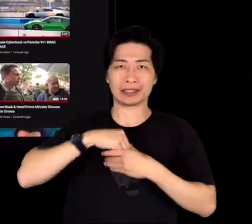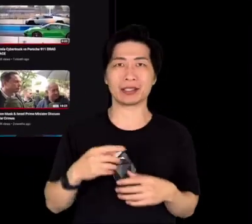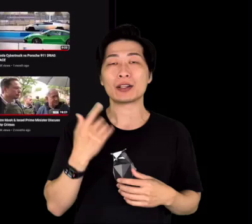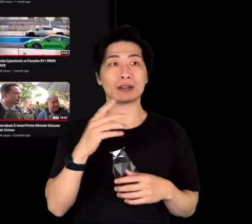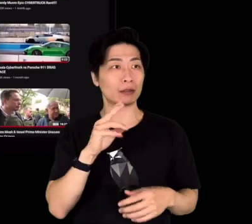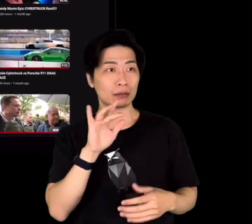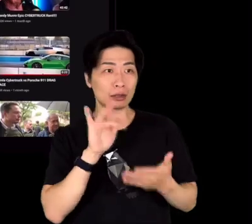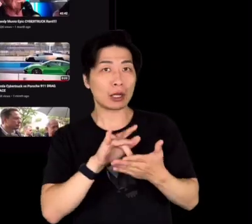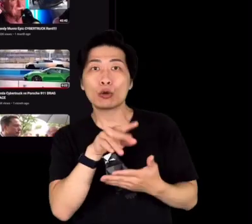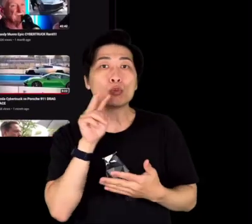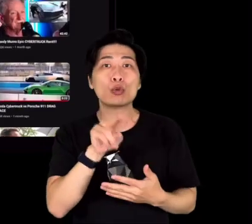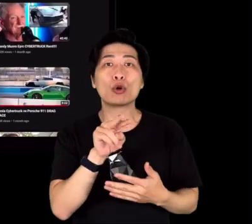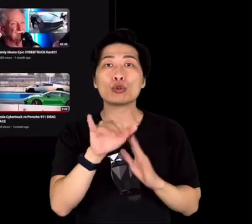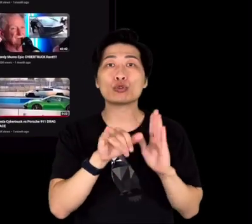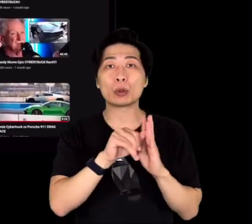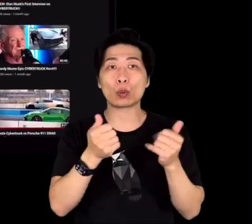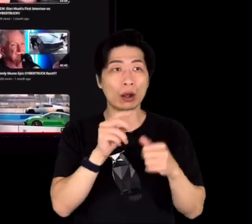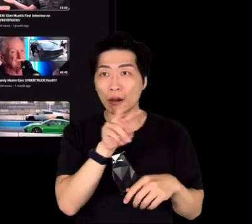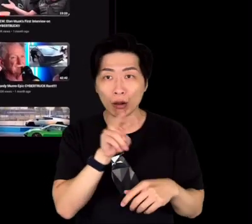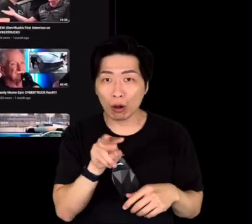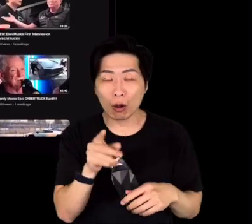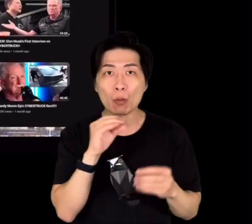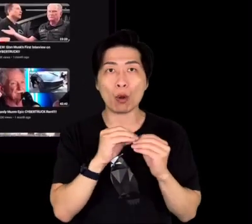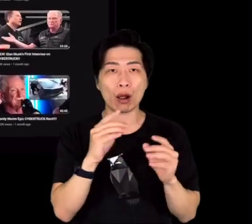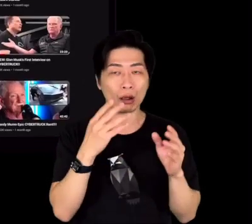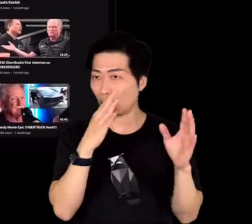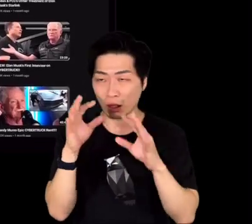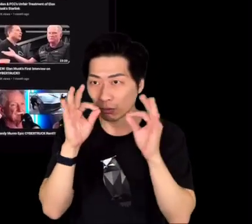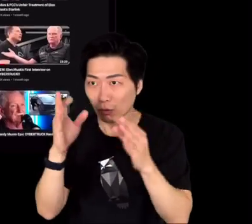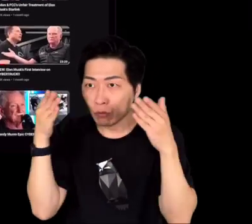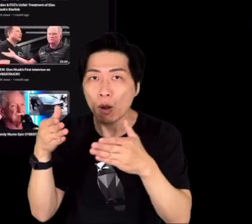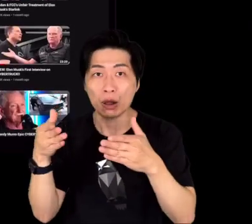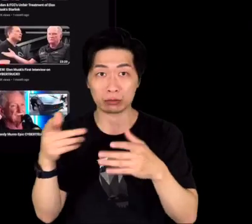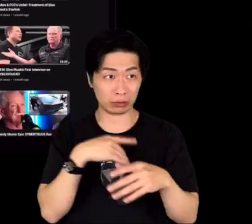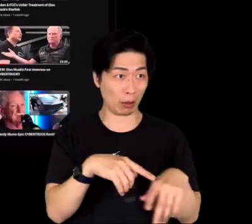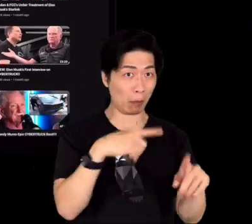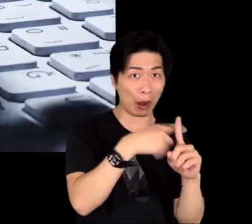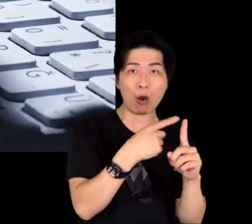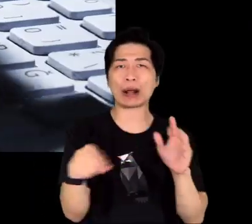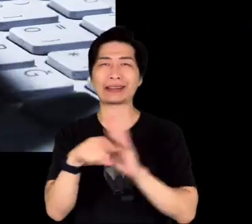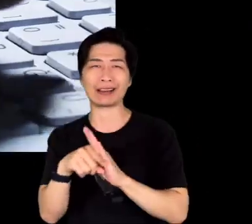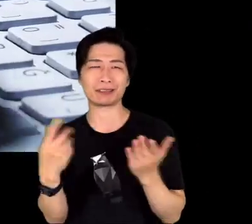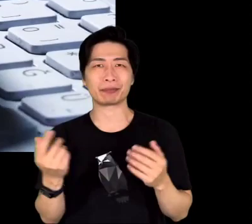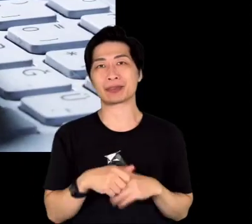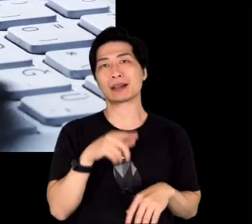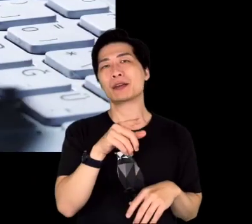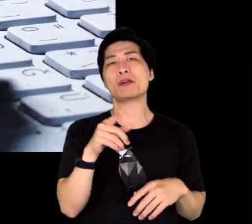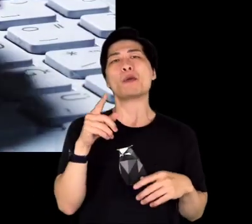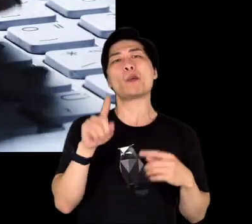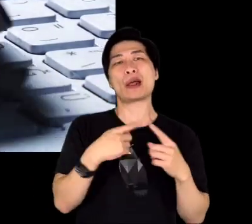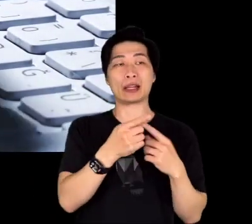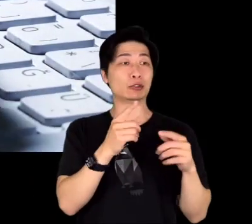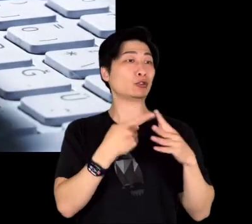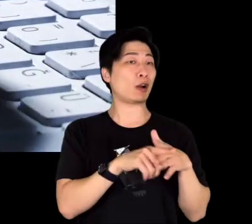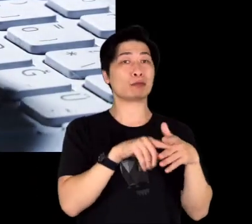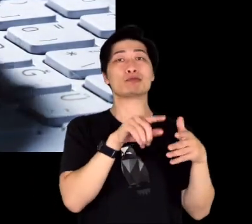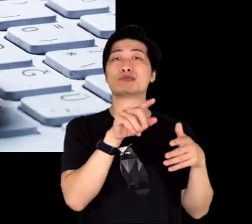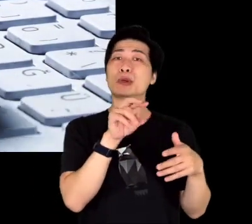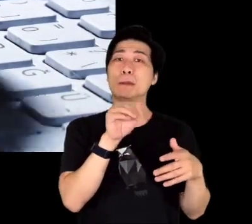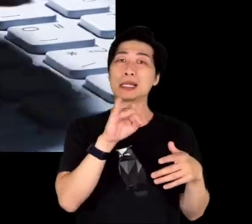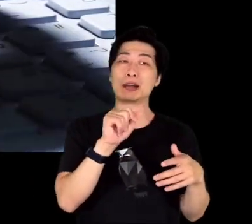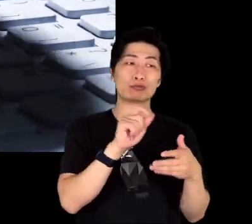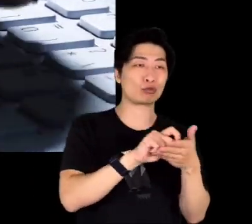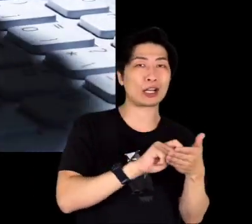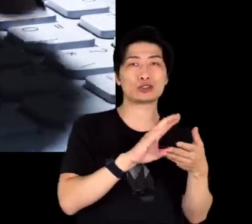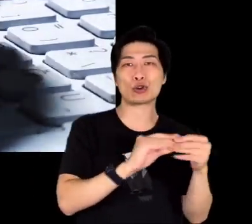click on a YouTube video or article. Which one draws your attention more, a negative headline or a positive one? As the publication is writing the story, they will reach out